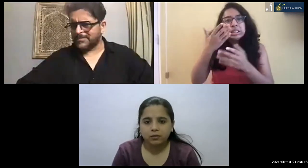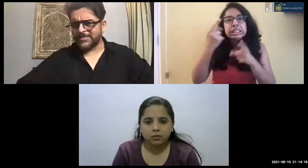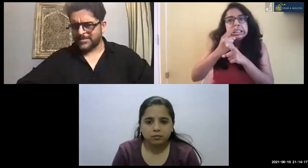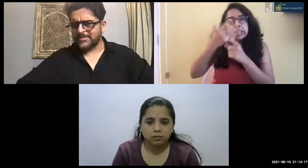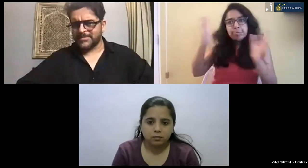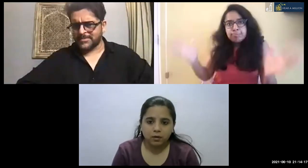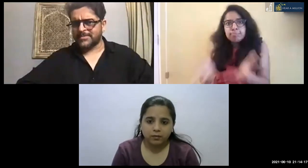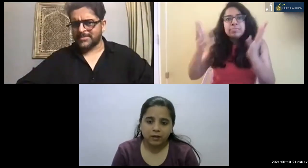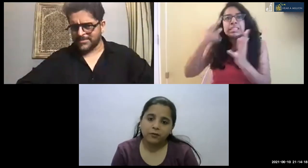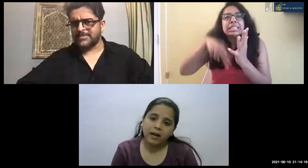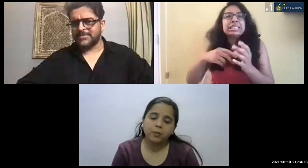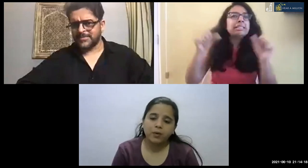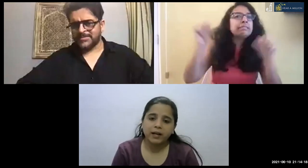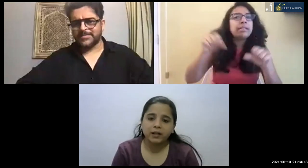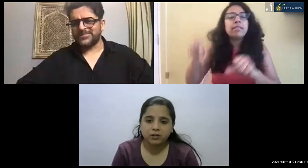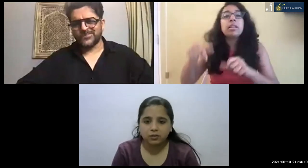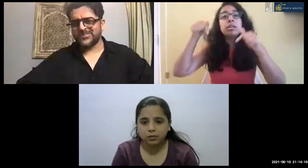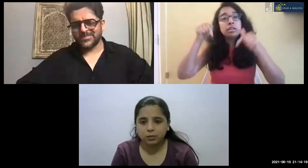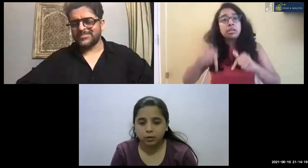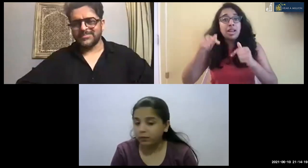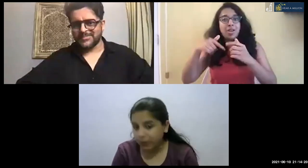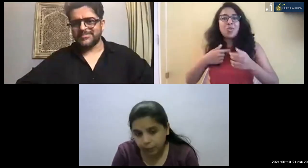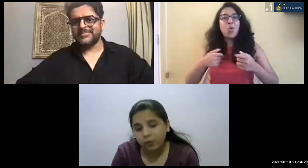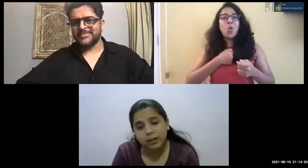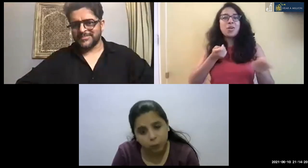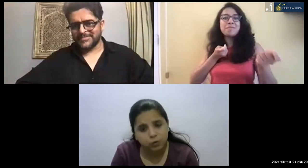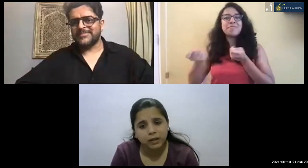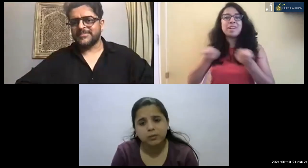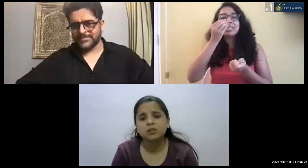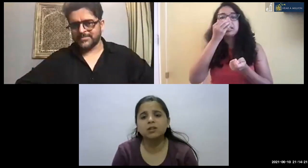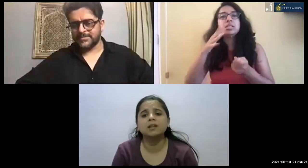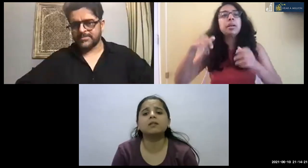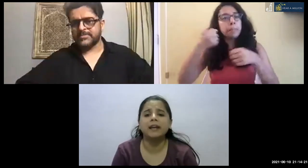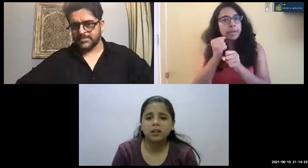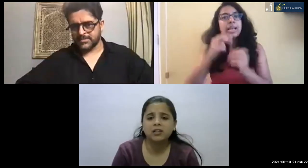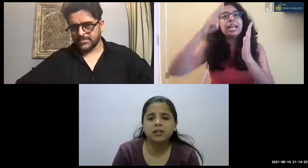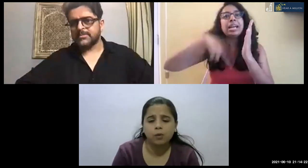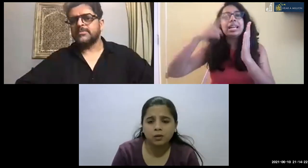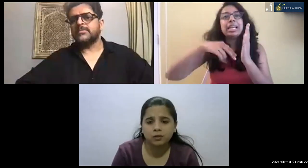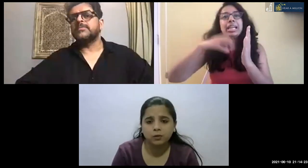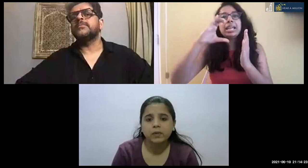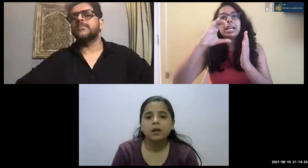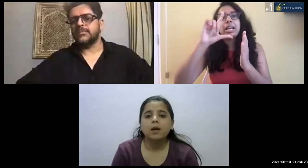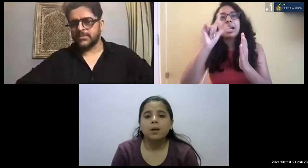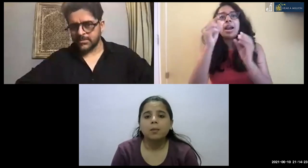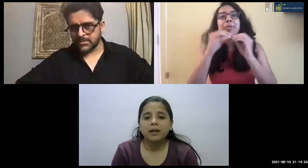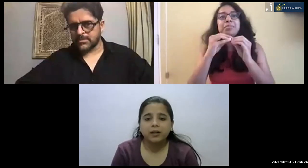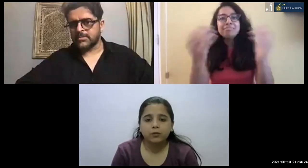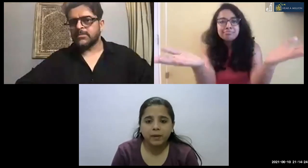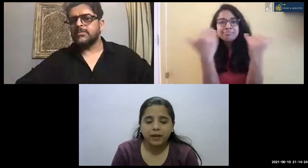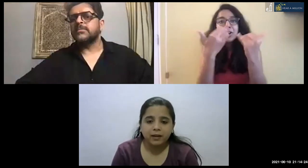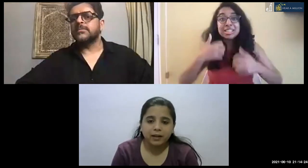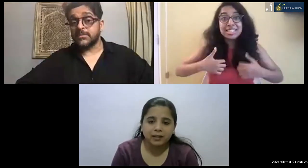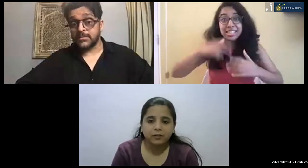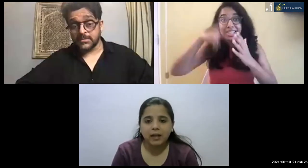but if we are providing we are providing books to them, teachers are encouraging them also. But it